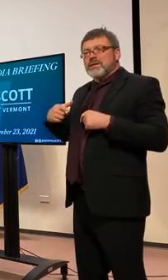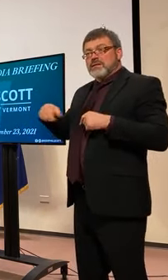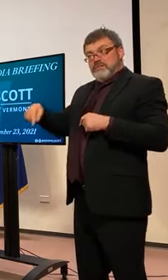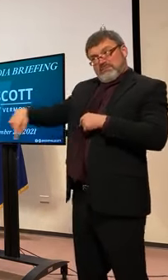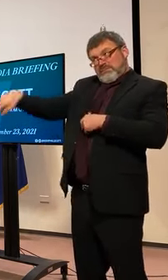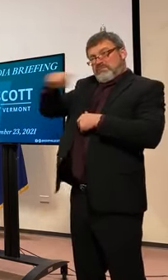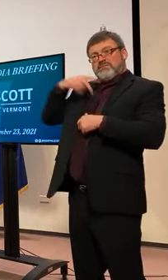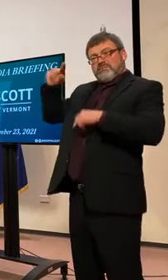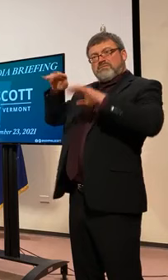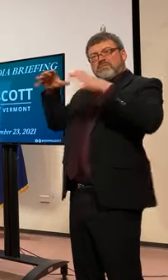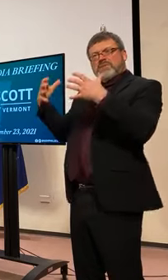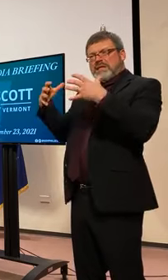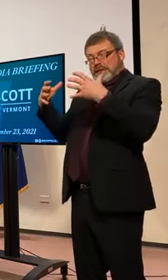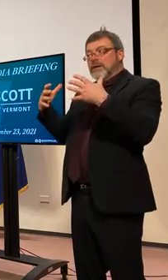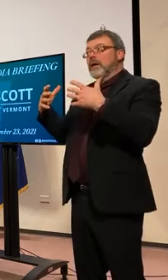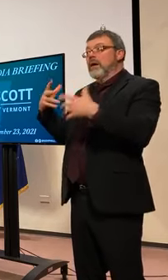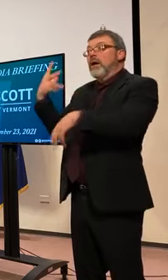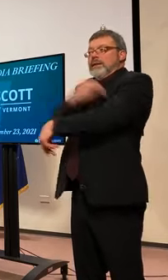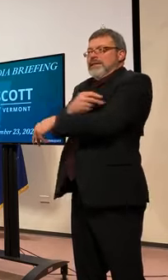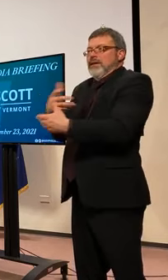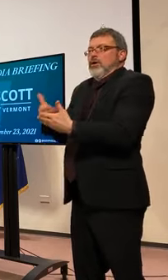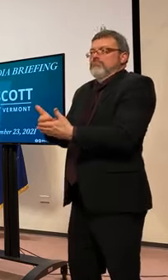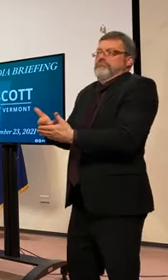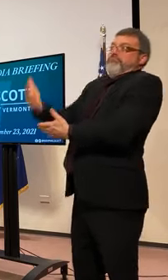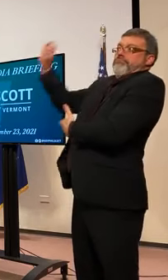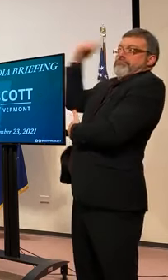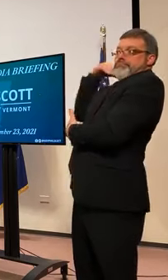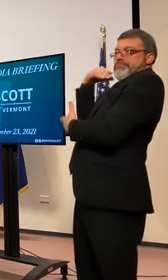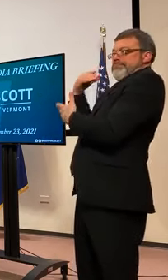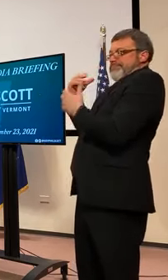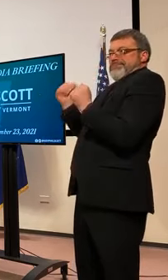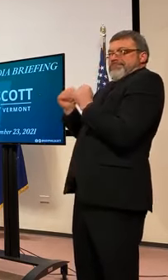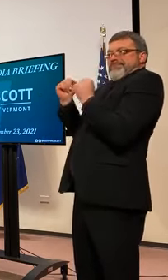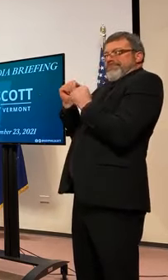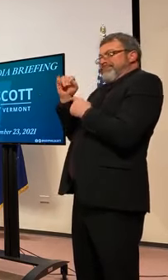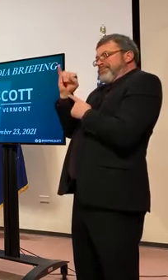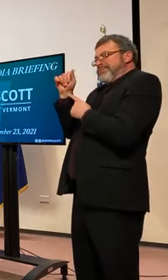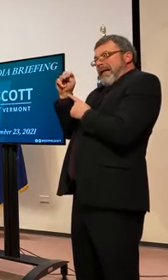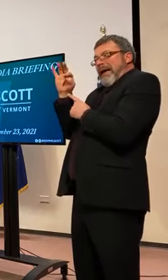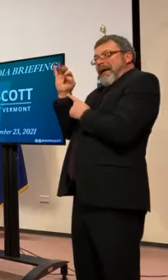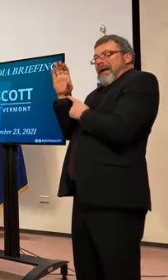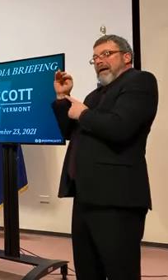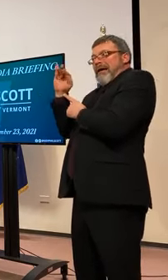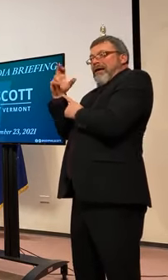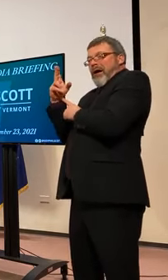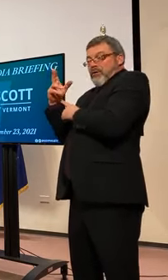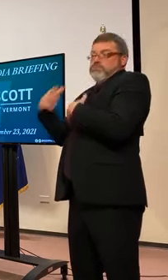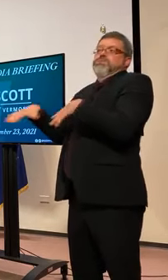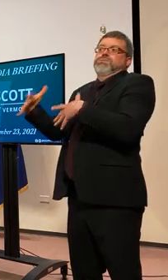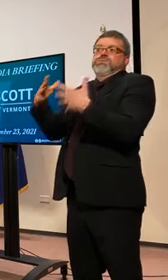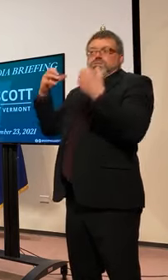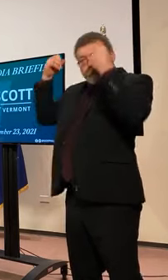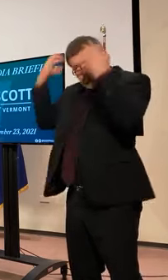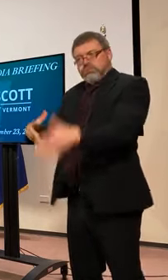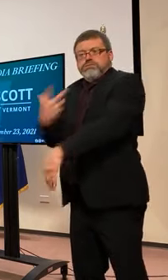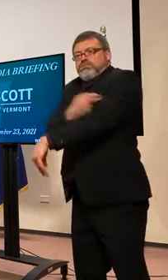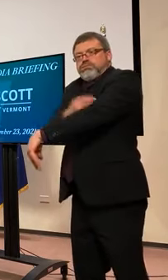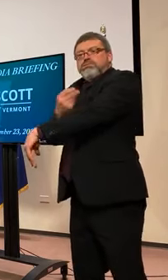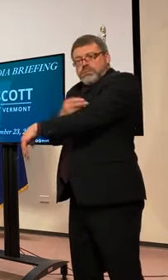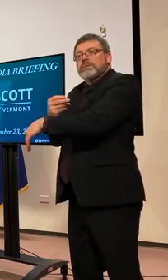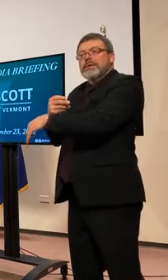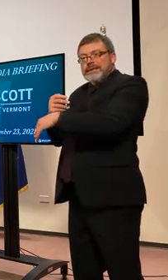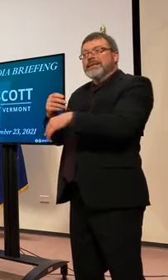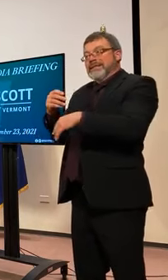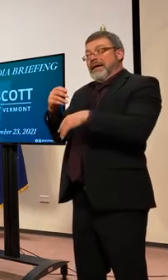vaccinated very early in this year. And at a time when COVID transmission is high, when we're indoors more